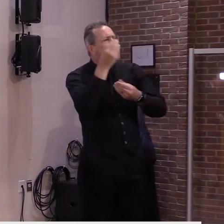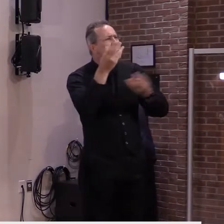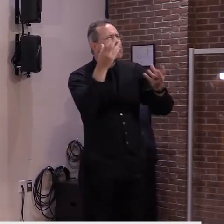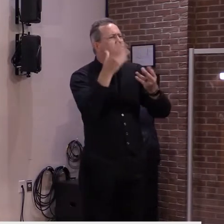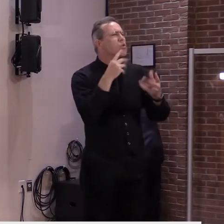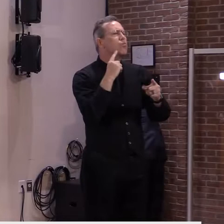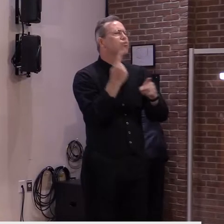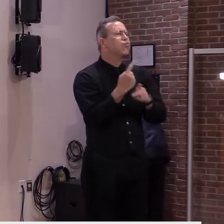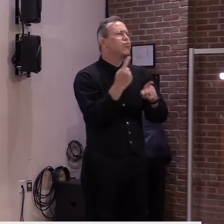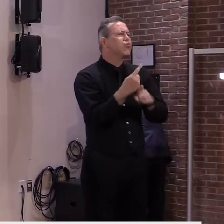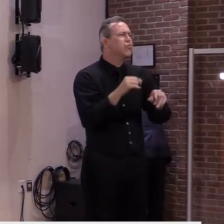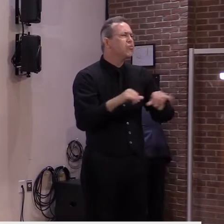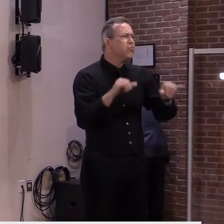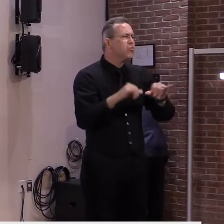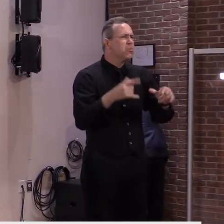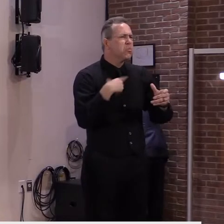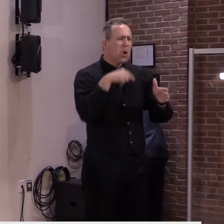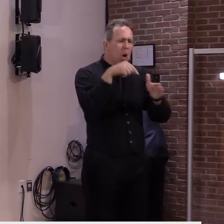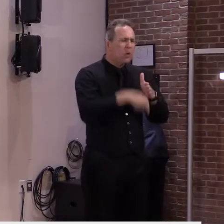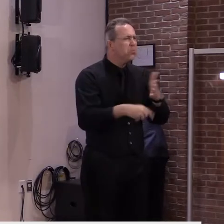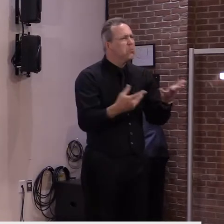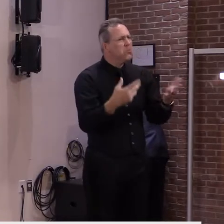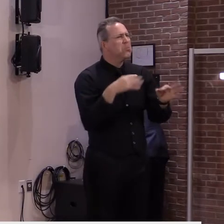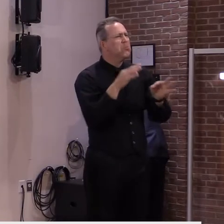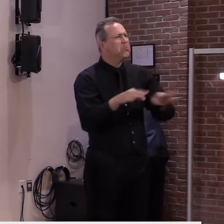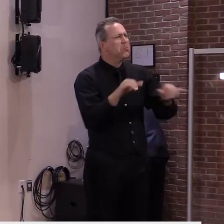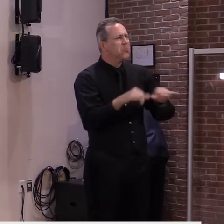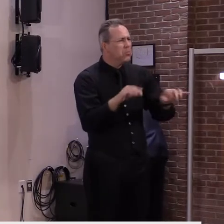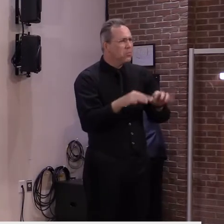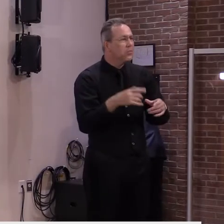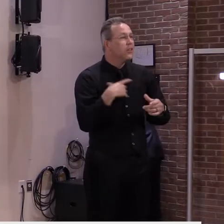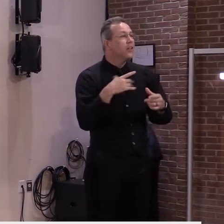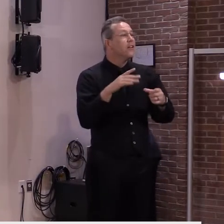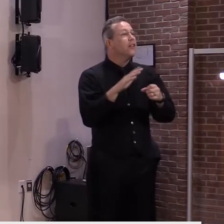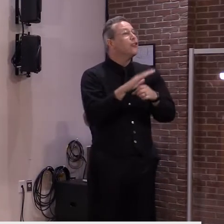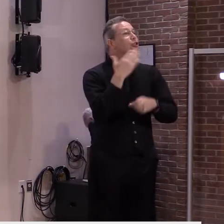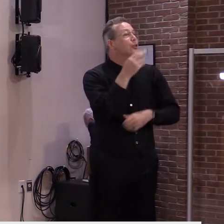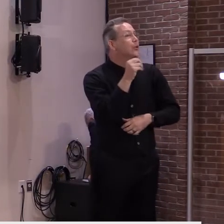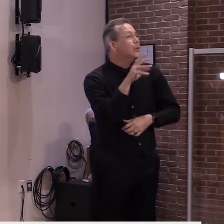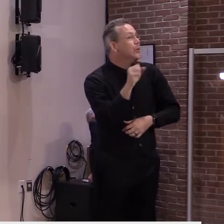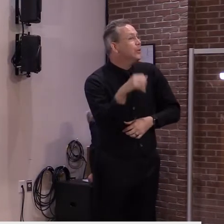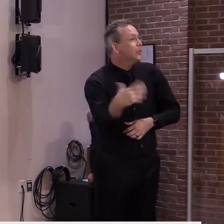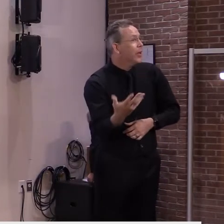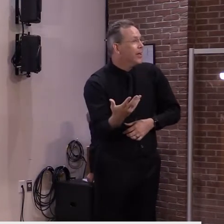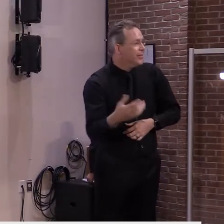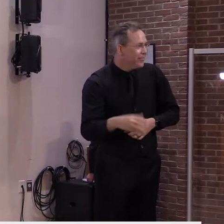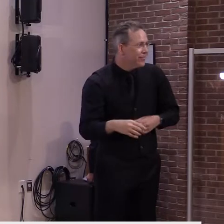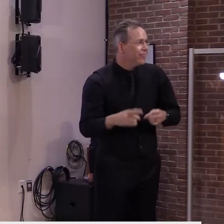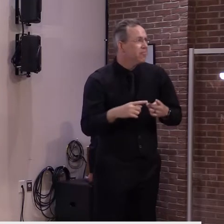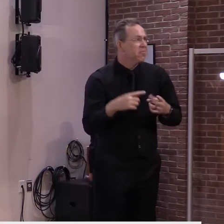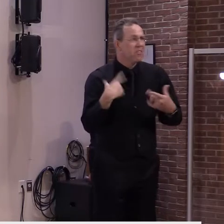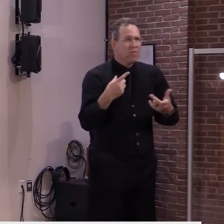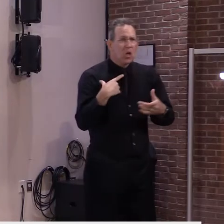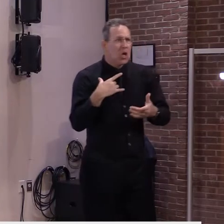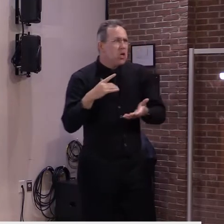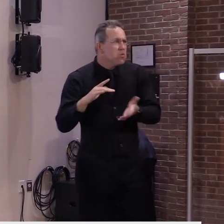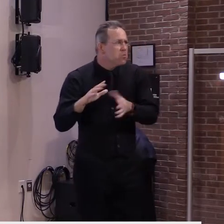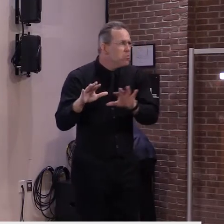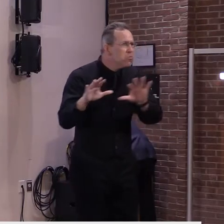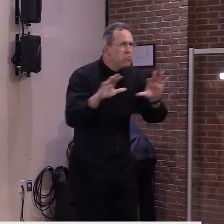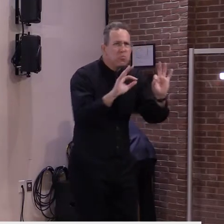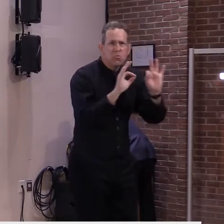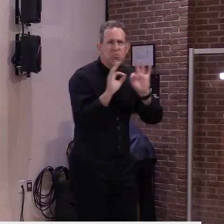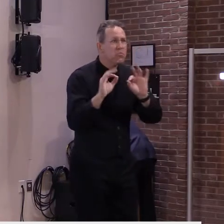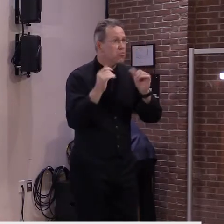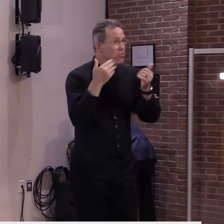news as our trends continue to be favorable and our future remains optimistic. Vermont's high vaccination